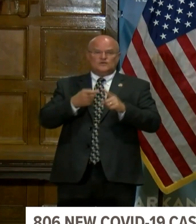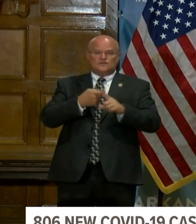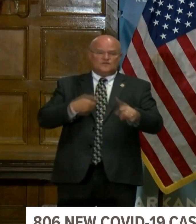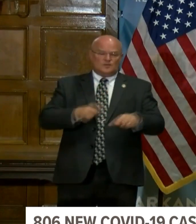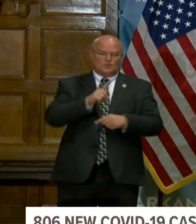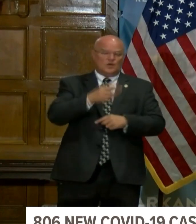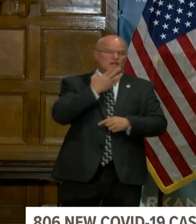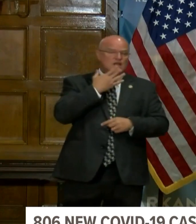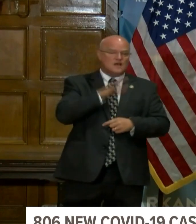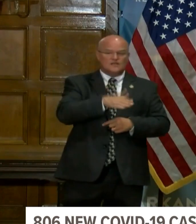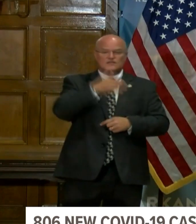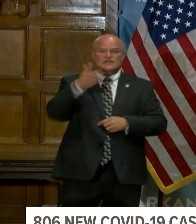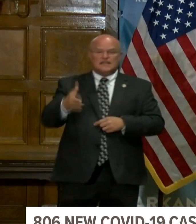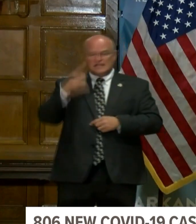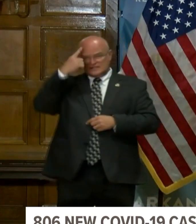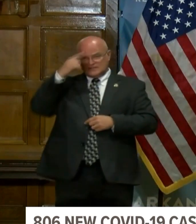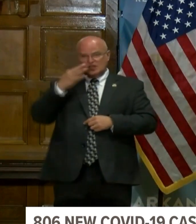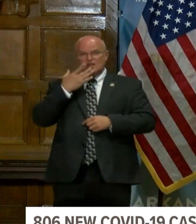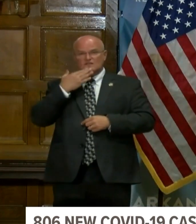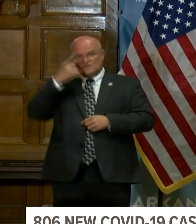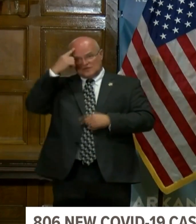one color to the next for districts?